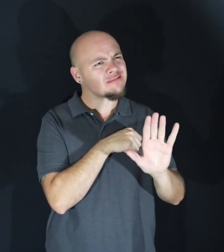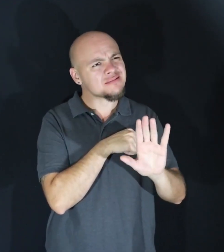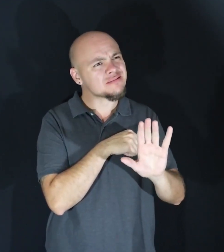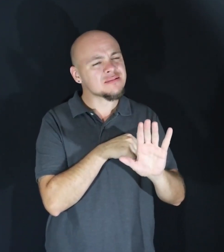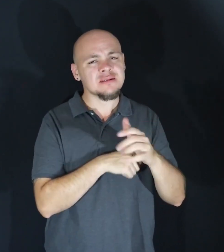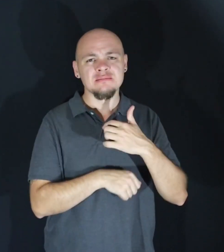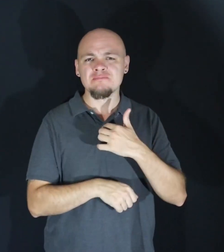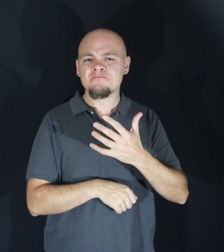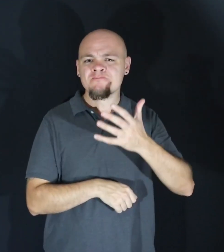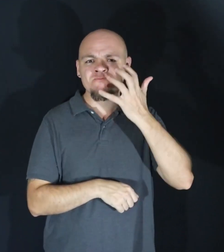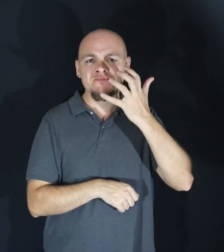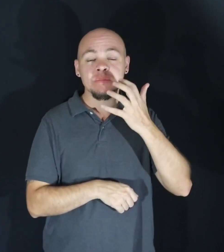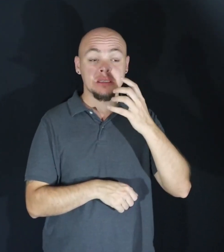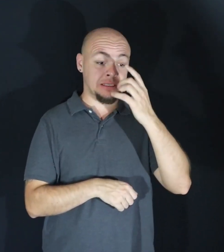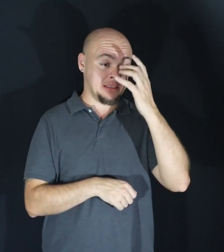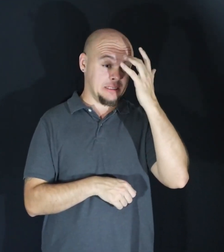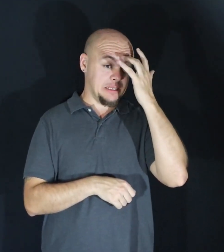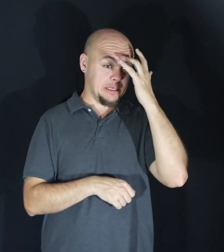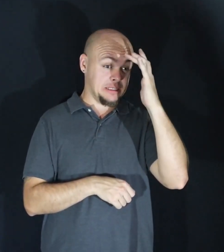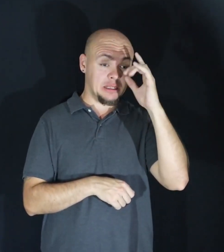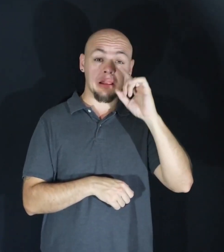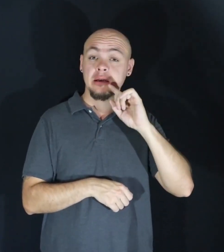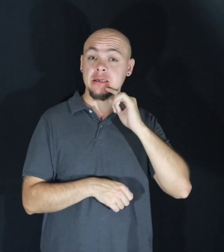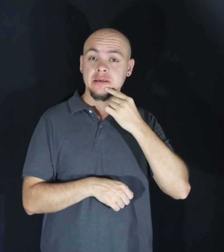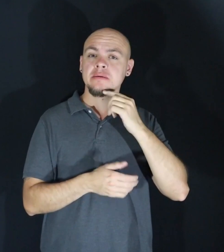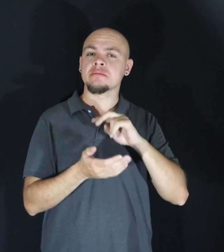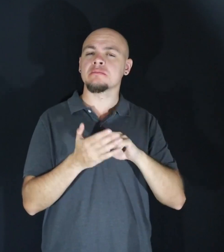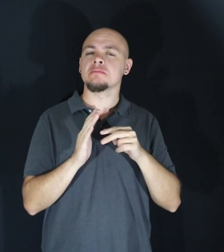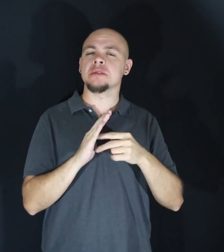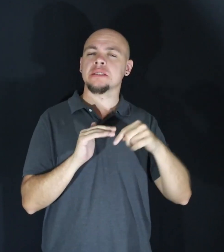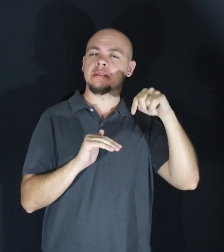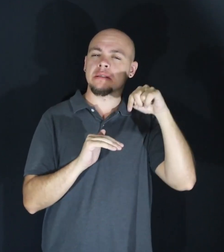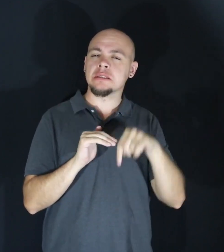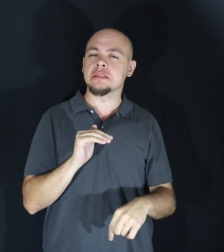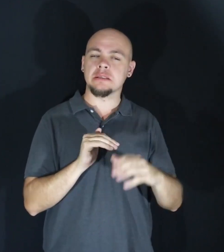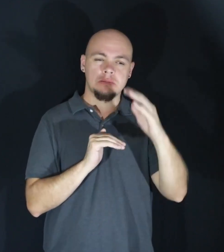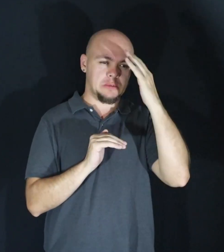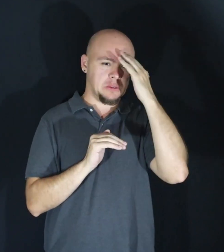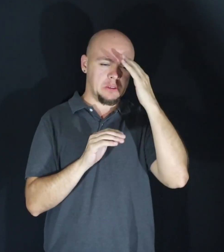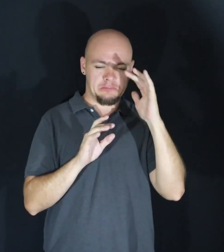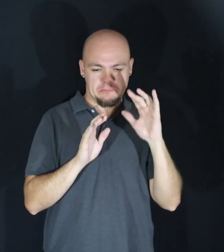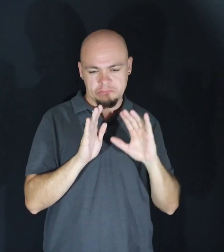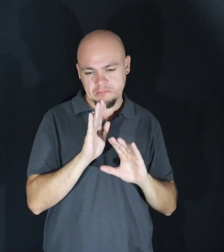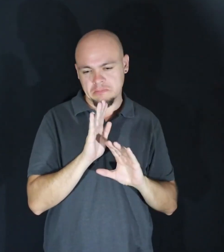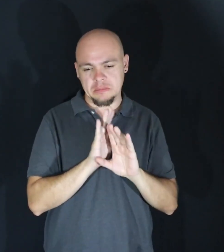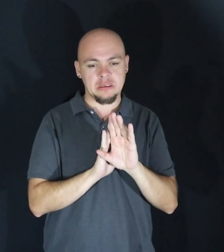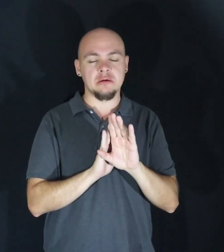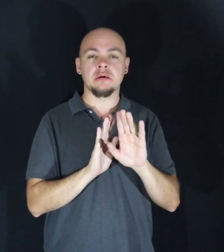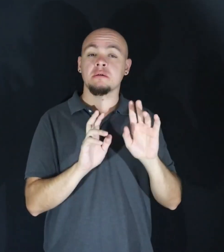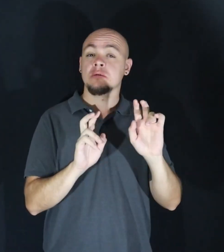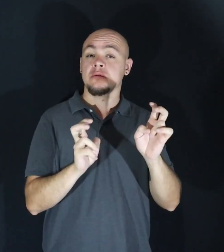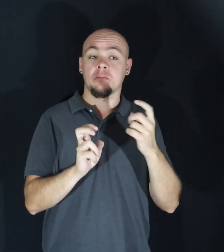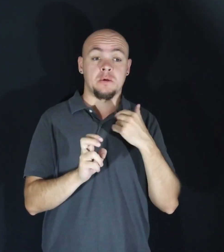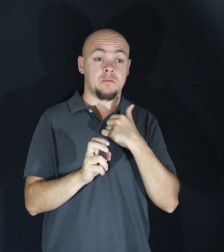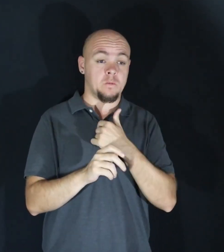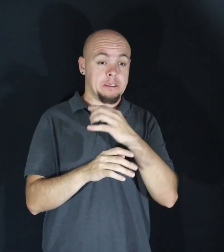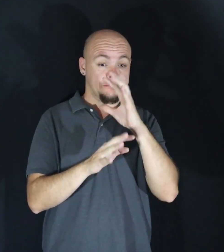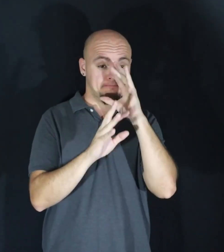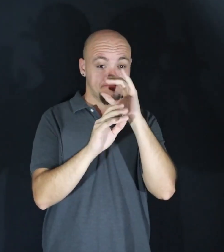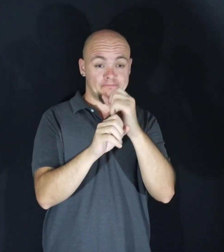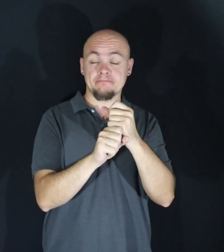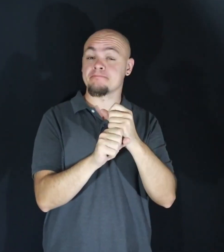Our intellectual intensity allows us to build deep knowledge about topics we're interested in,